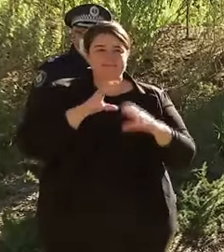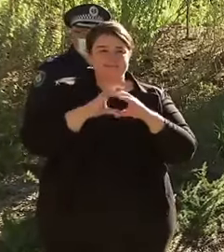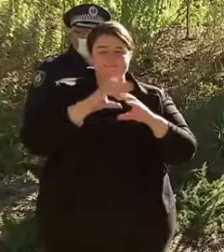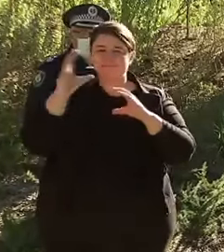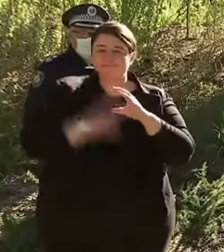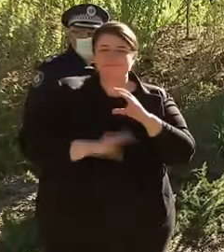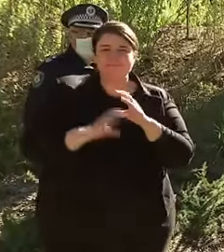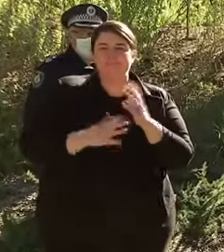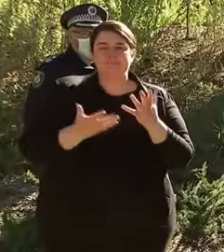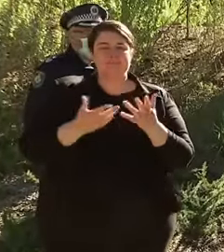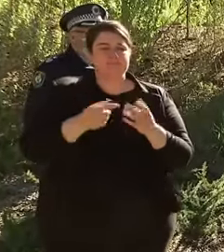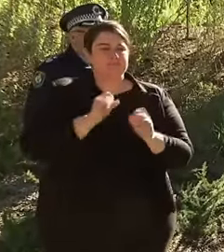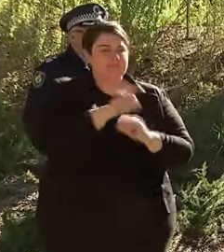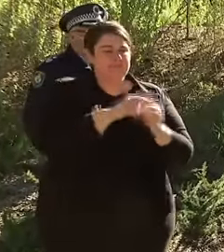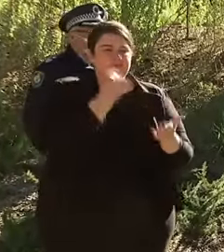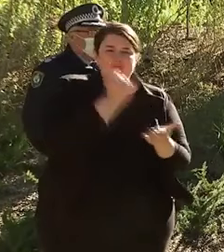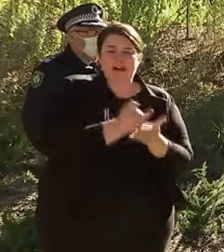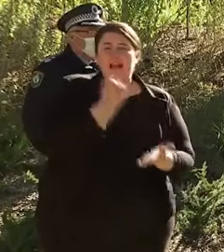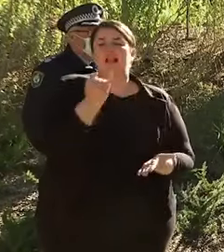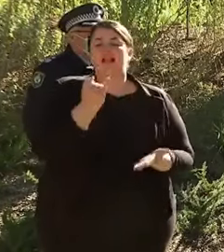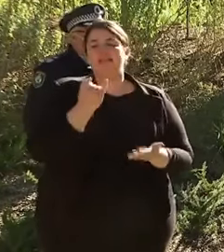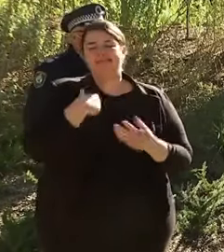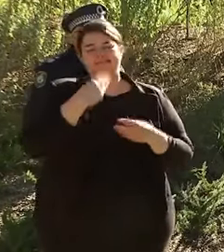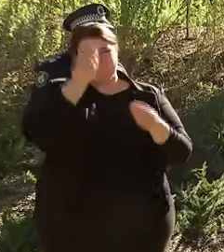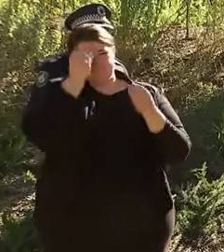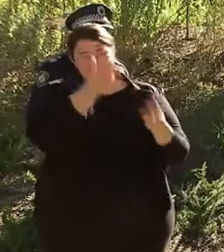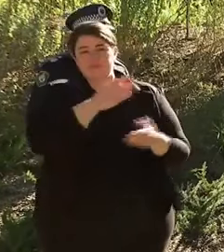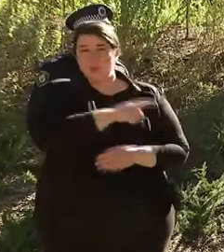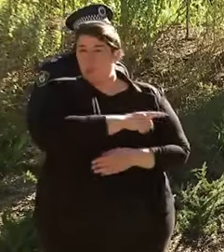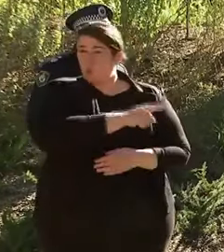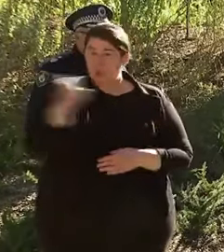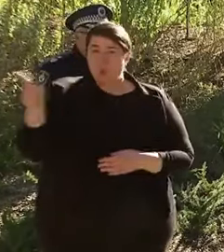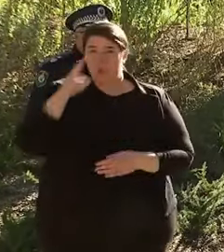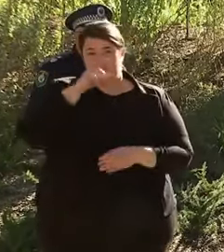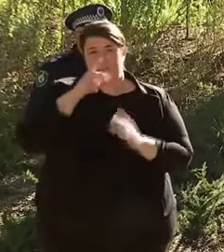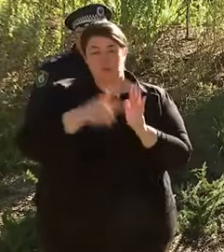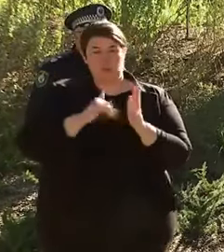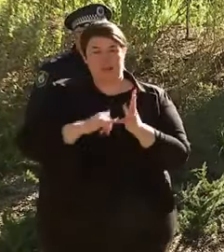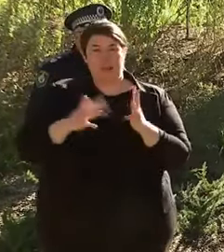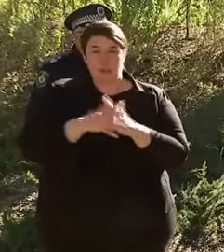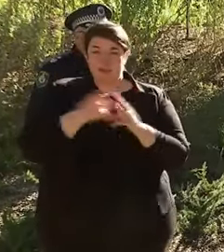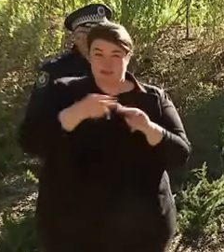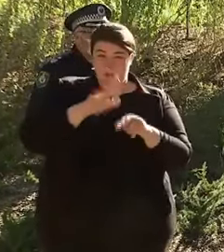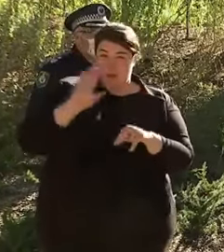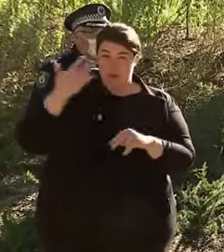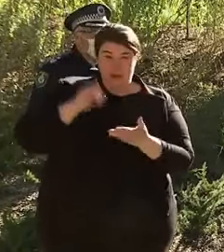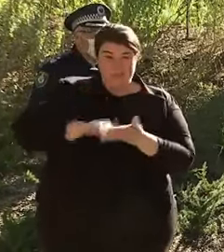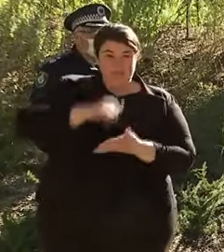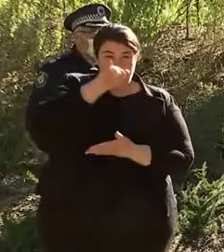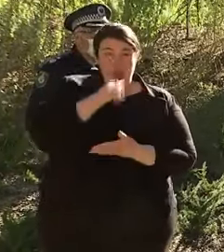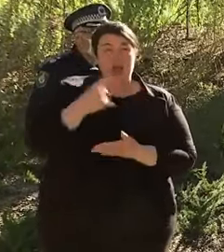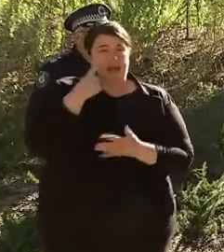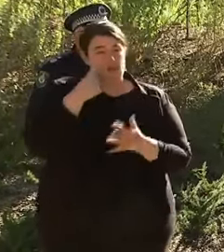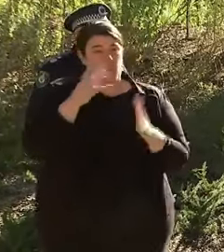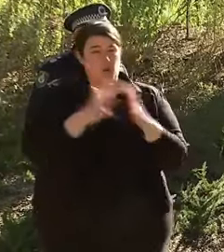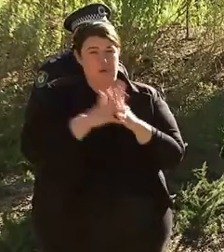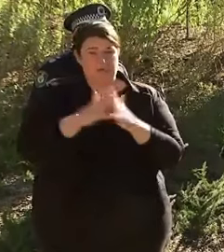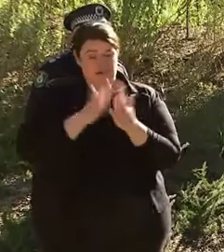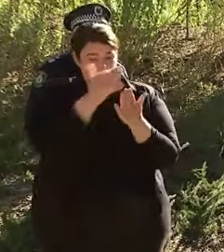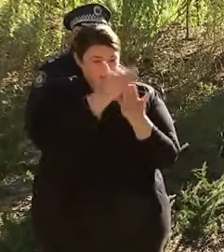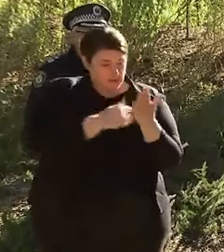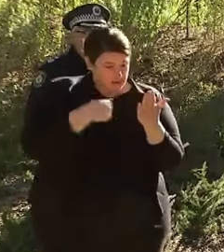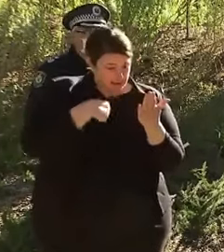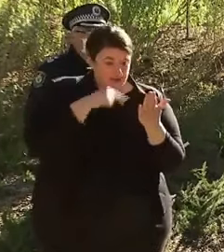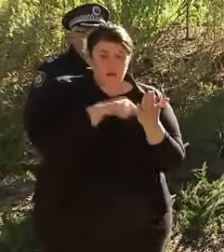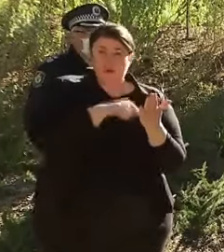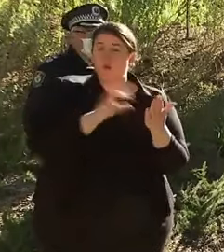text messages that didn't get received, I'm alerting everyone in the community to be vigilant and to check the website for those